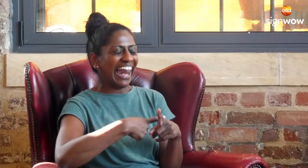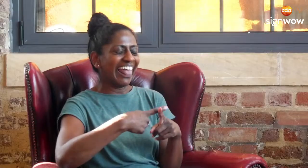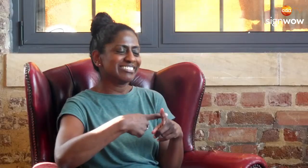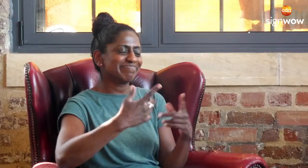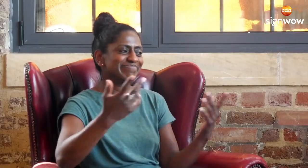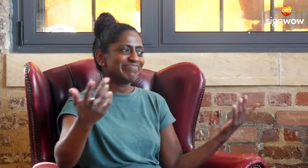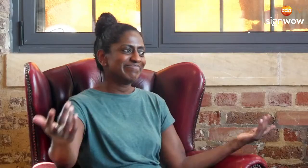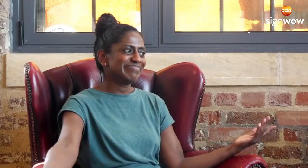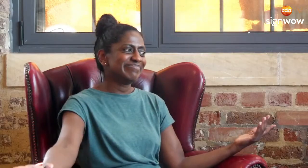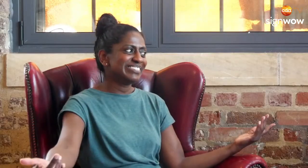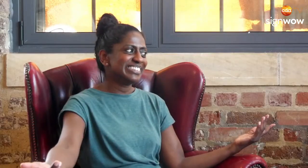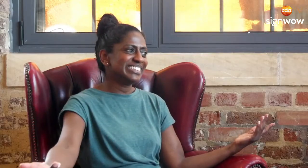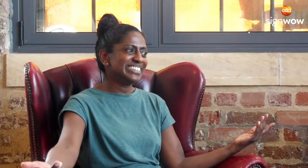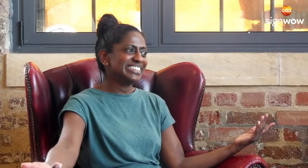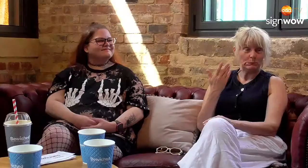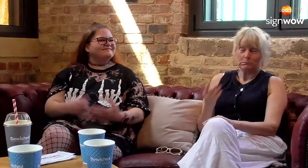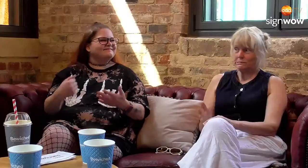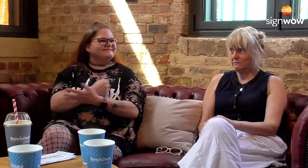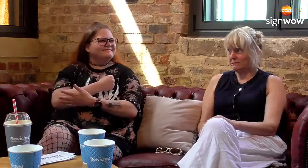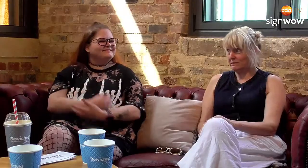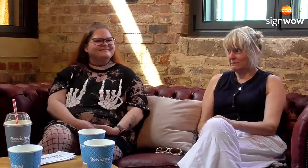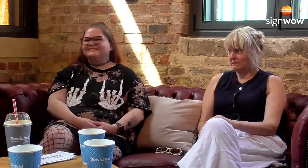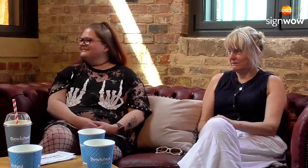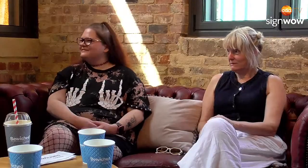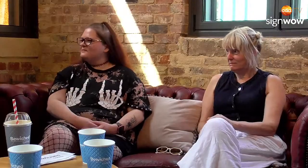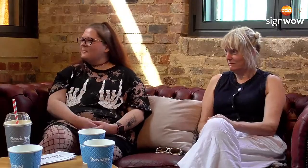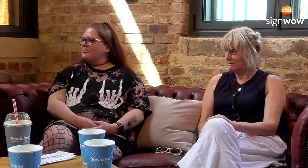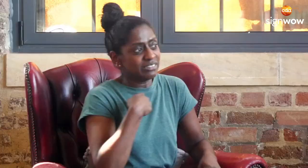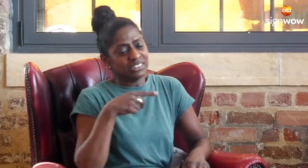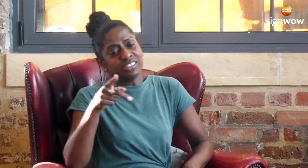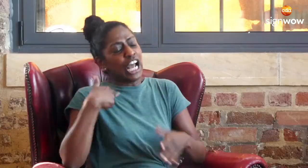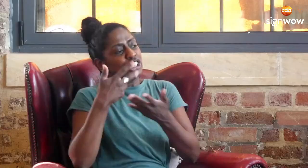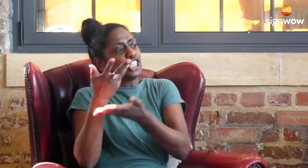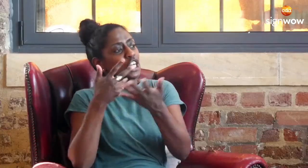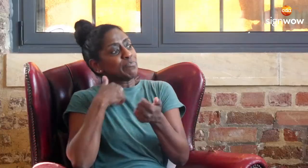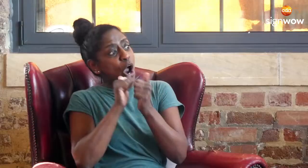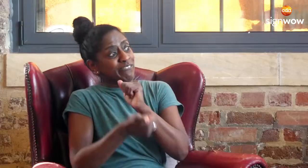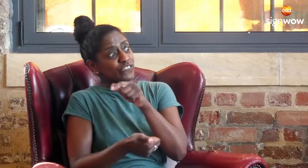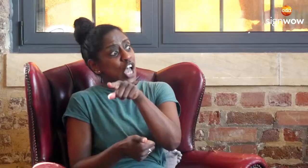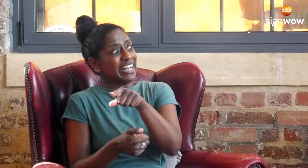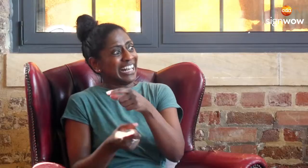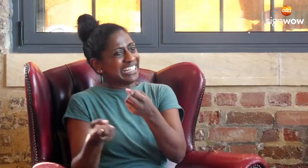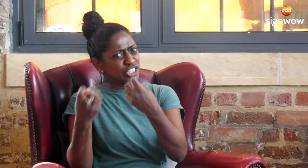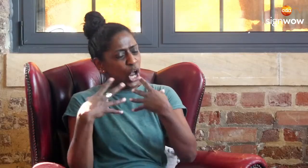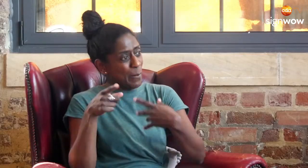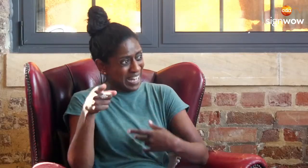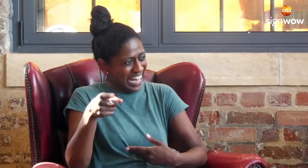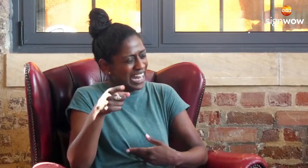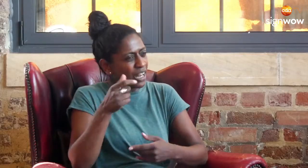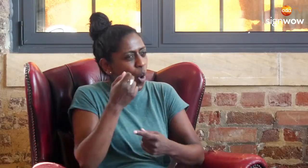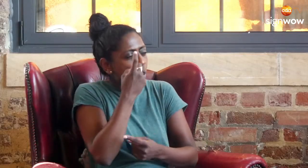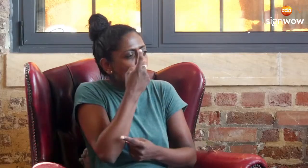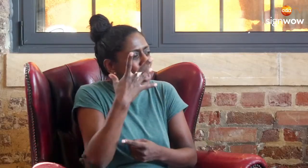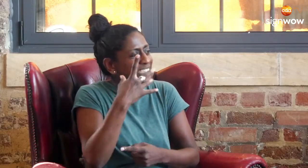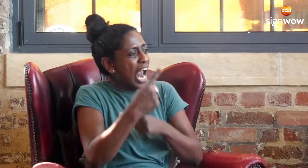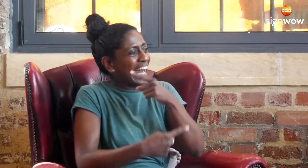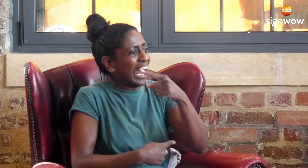Yeah, I think 2 in Wales, 3 in Scotland, none in England, I don't think. So I was talking to my friend,